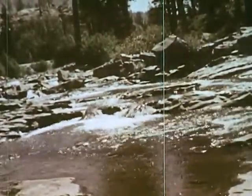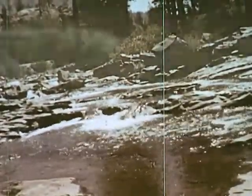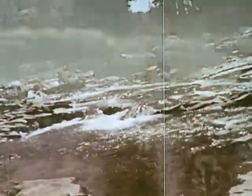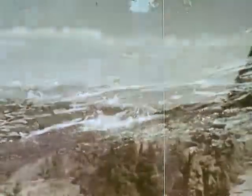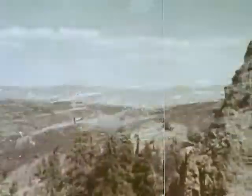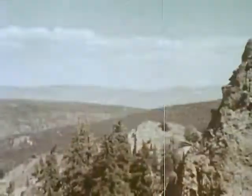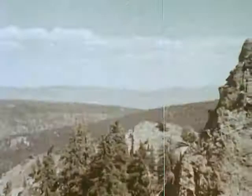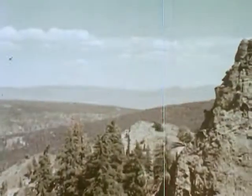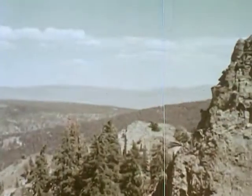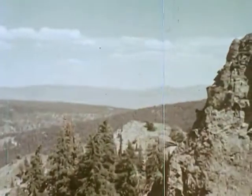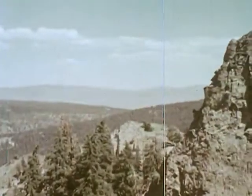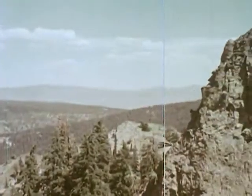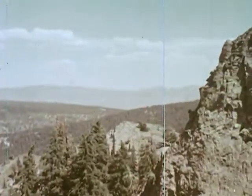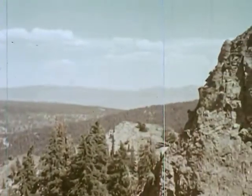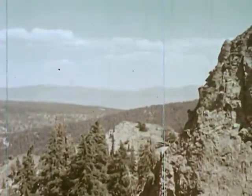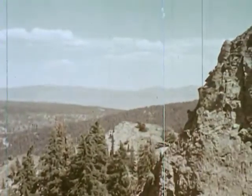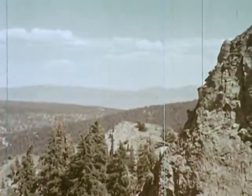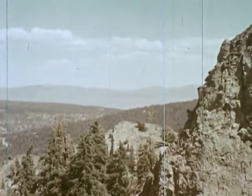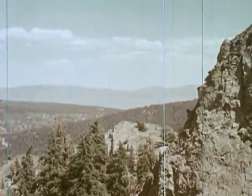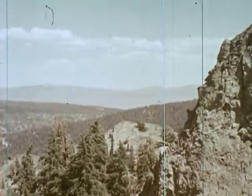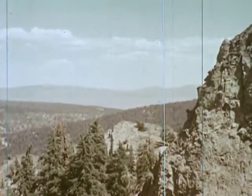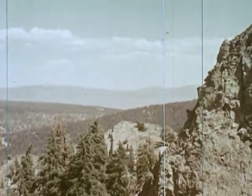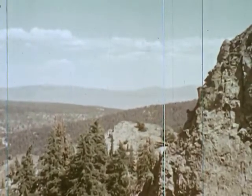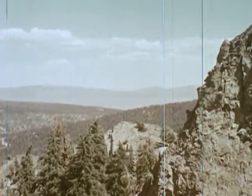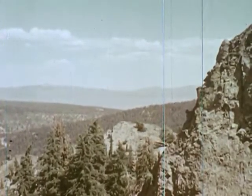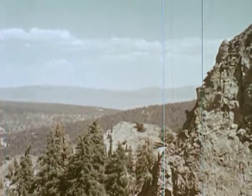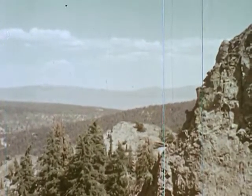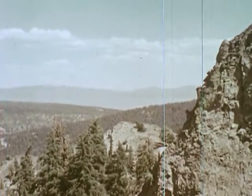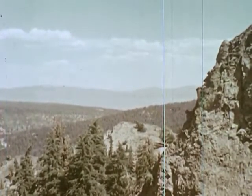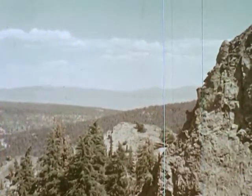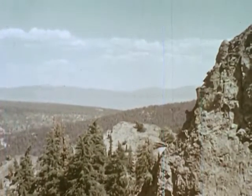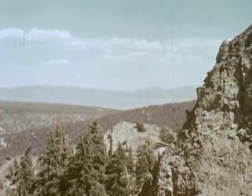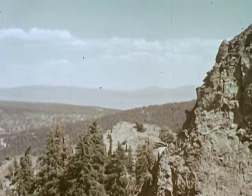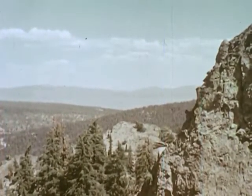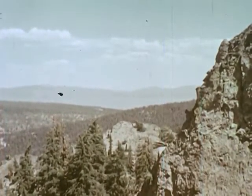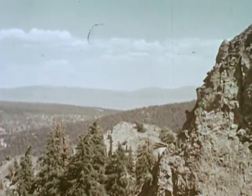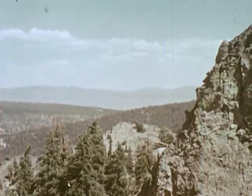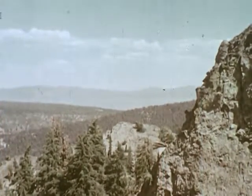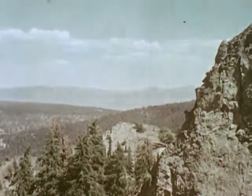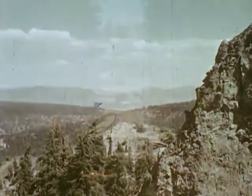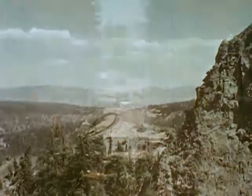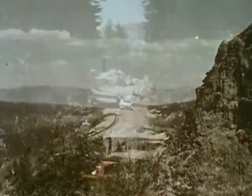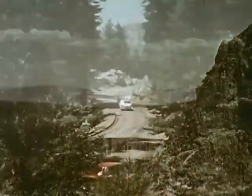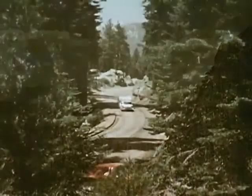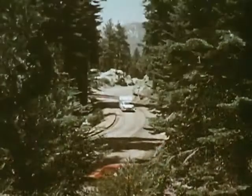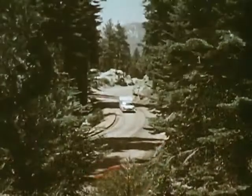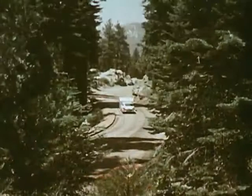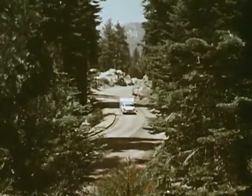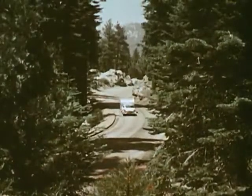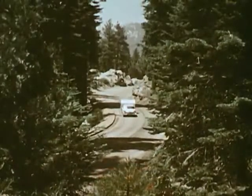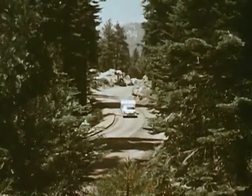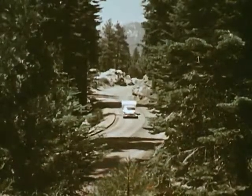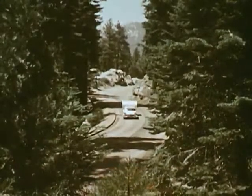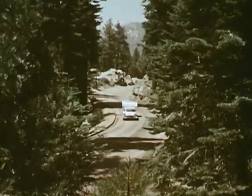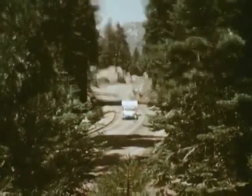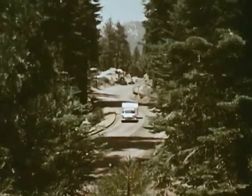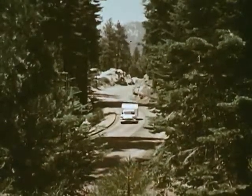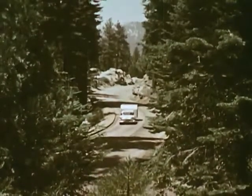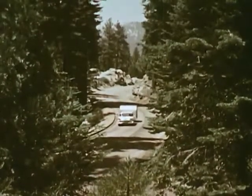plains. Here the Indian pursued a way of life that changed but little over centuries. Today, there still exists